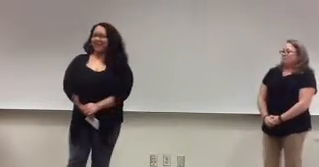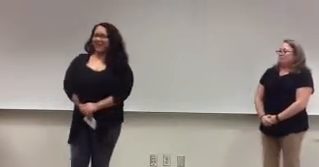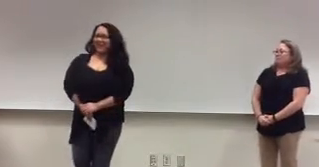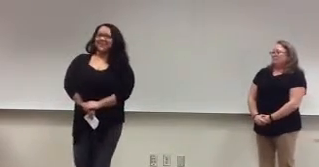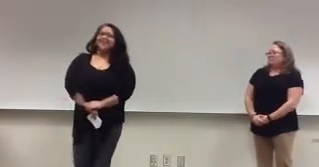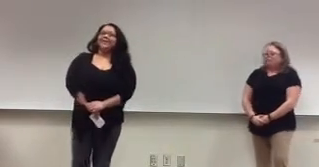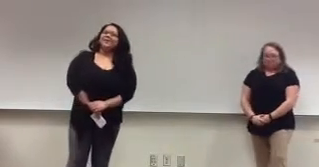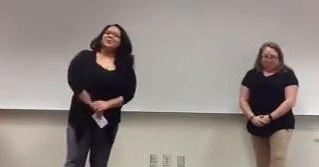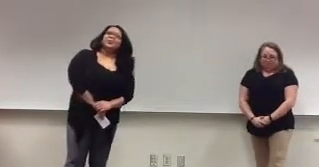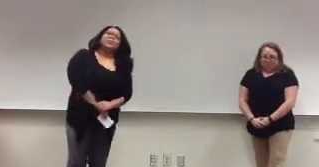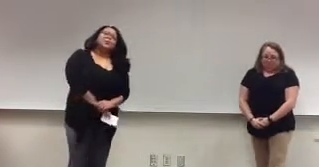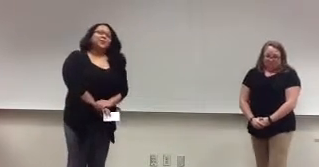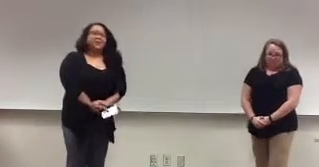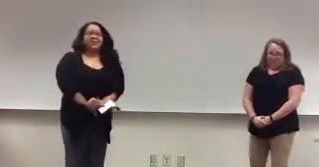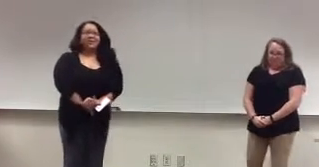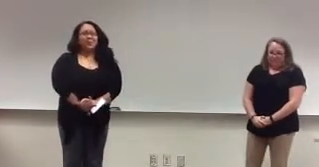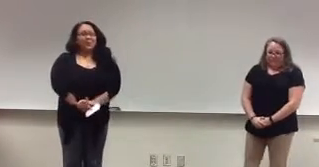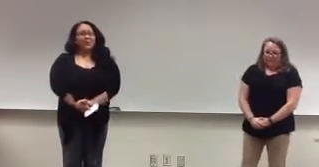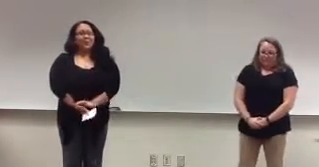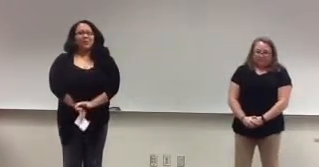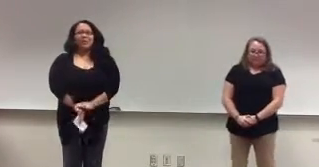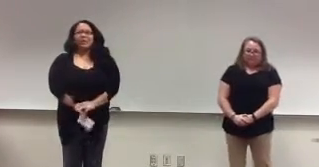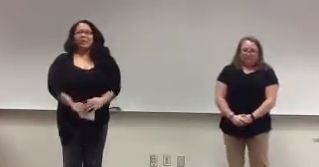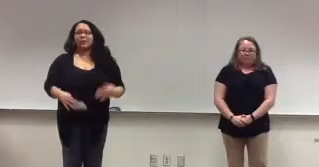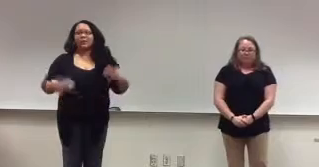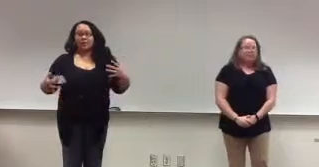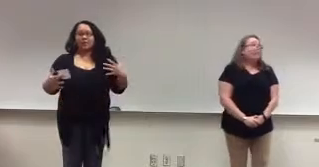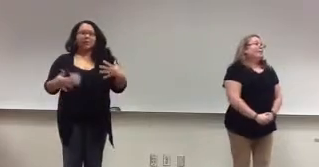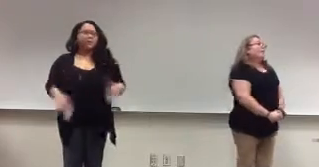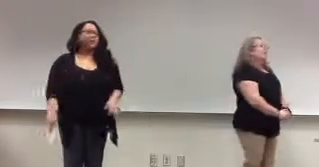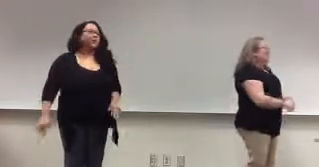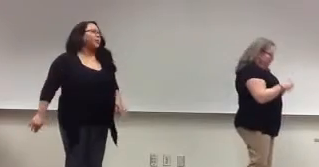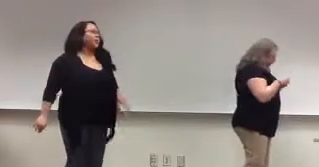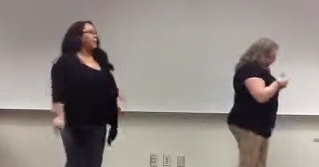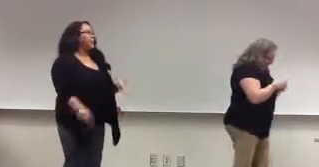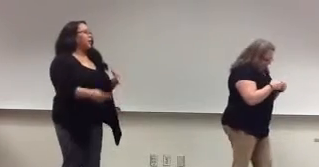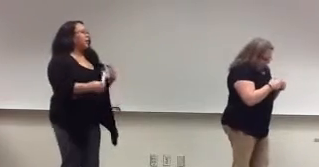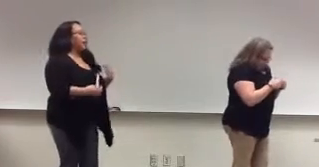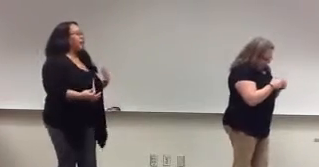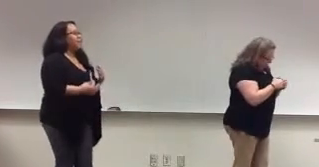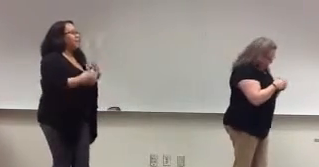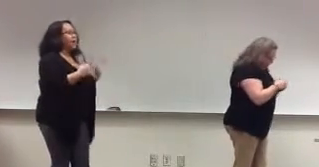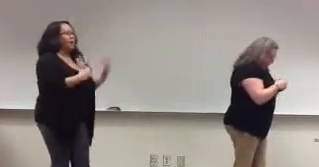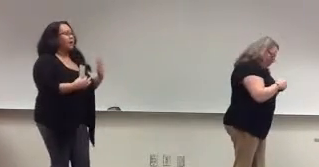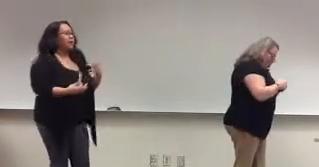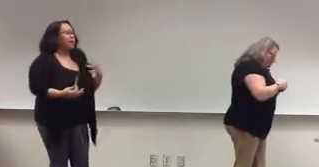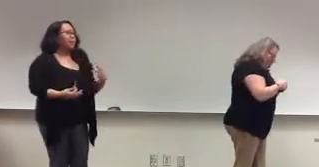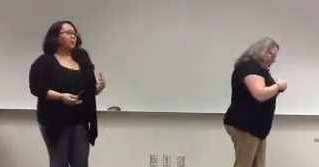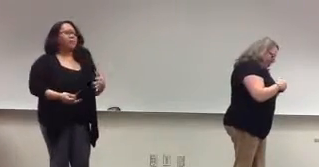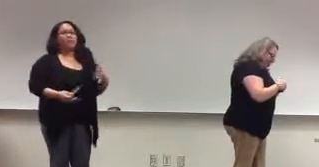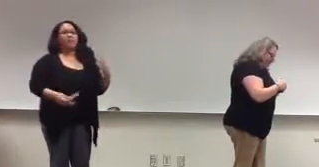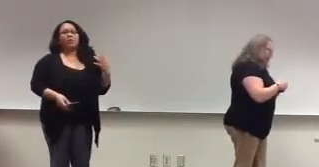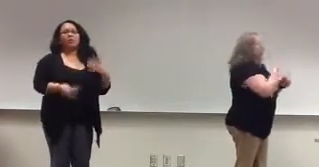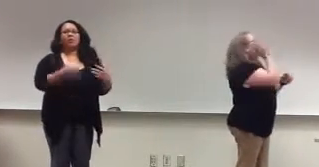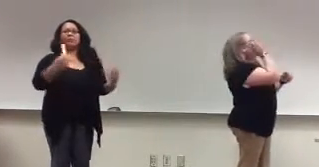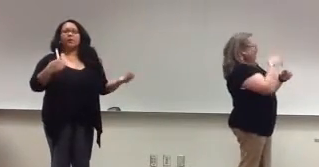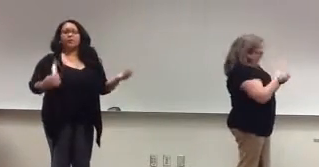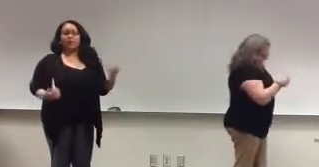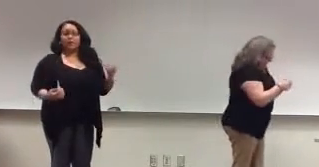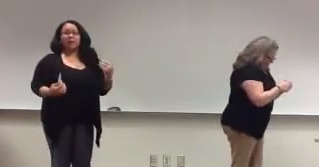Okay. So the first thing that you want to do is get their attention. So if you want to go ahead and make eye contact with them and you wait till they look at